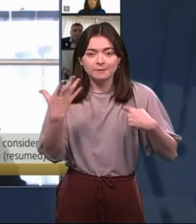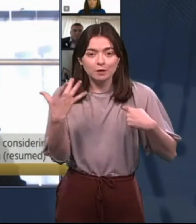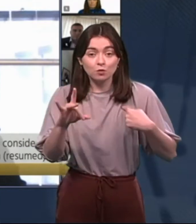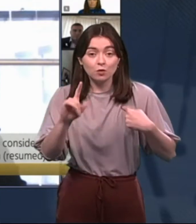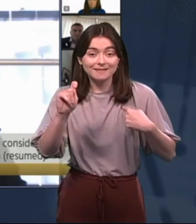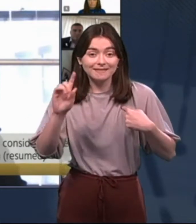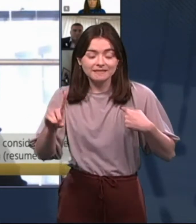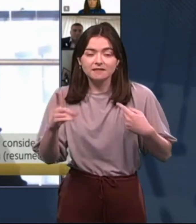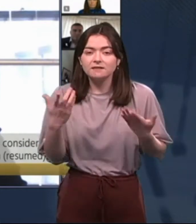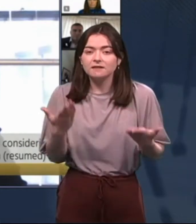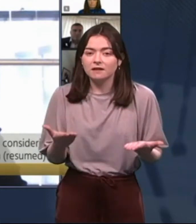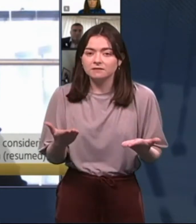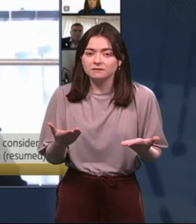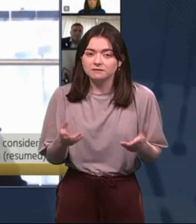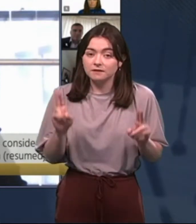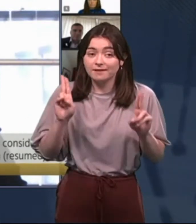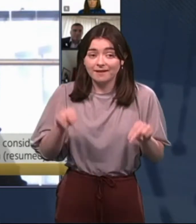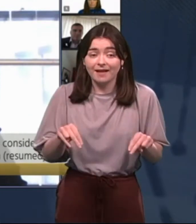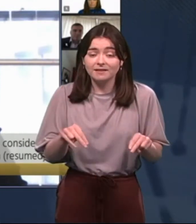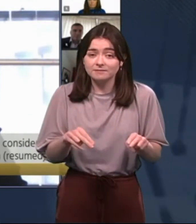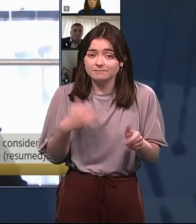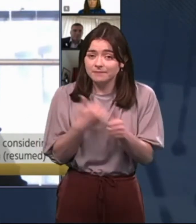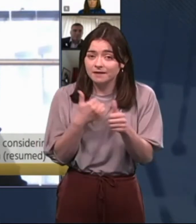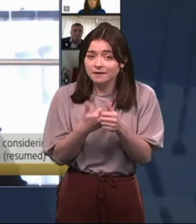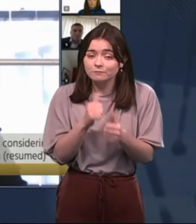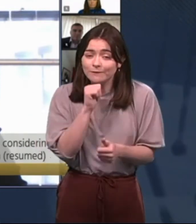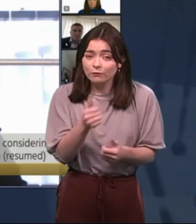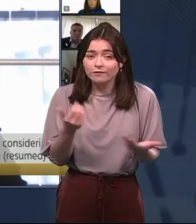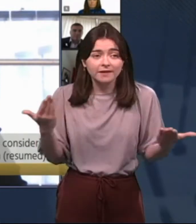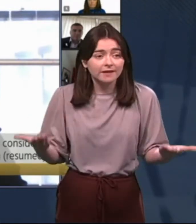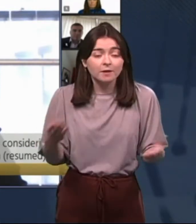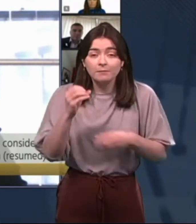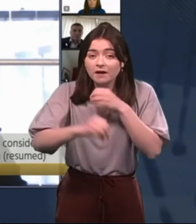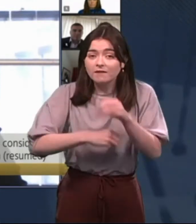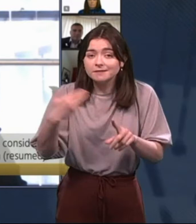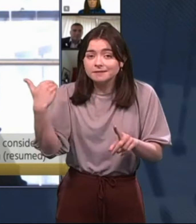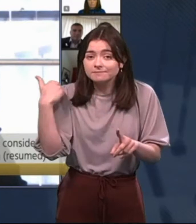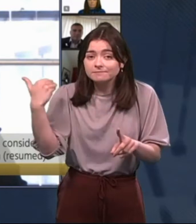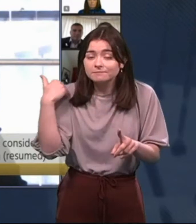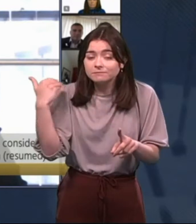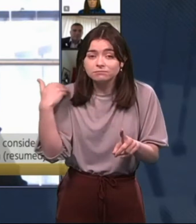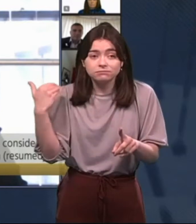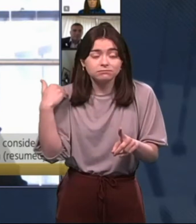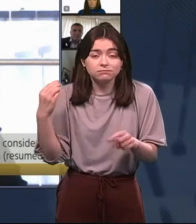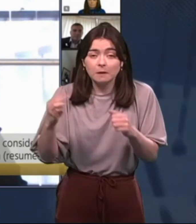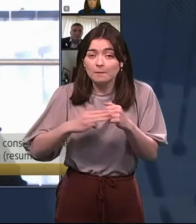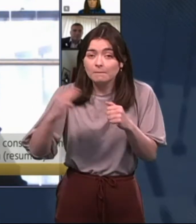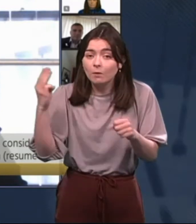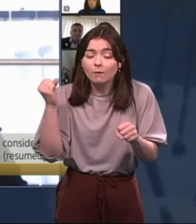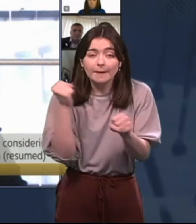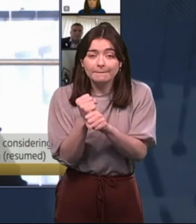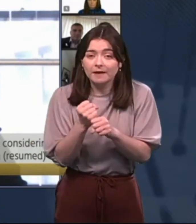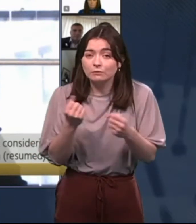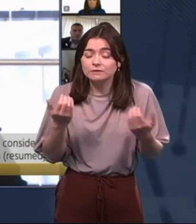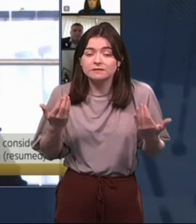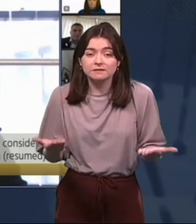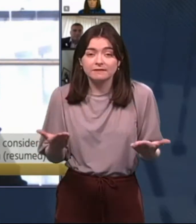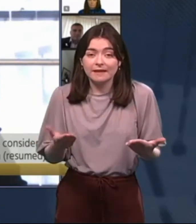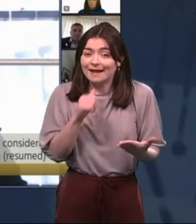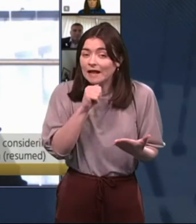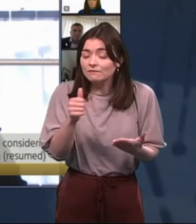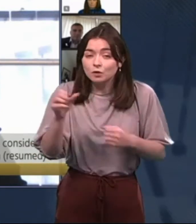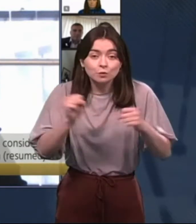TD, and I can really attest to that. There's nothing that my office gets contacted more about than the absolute absence of any